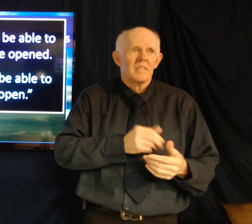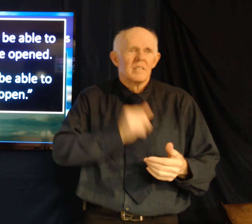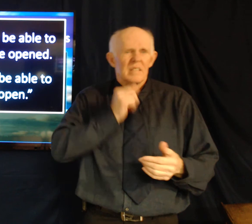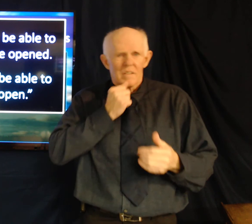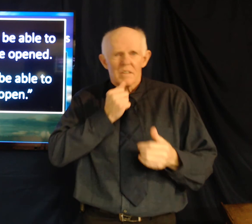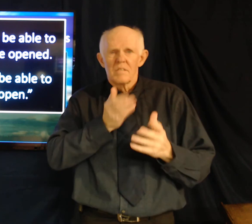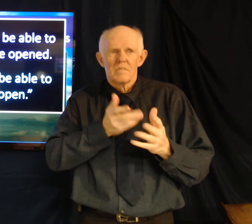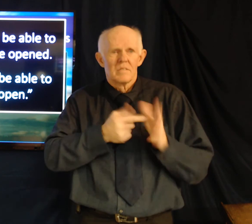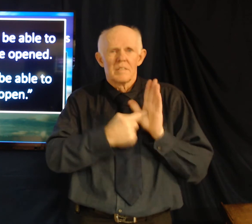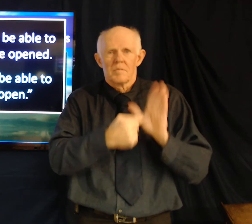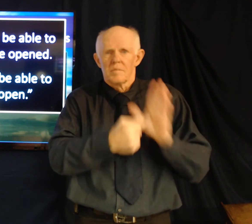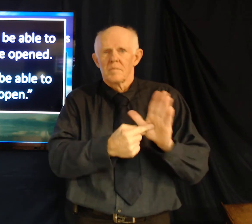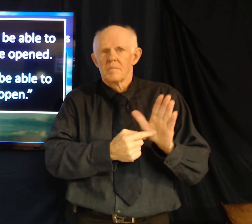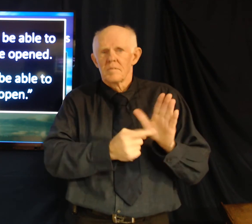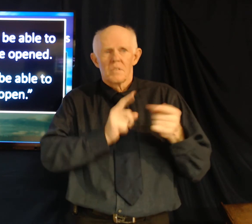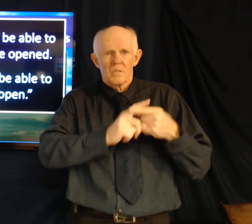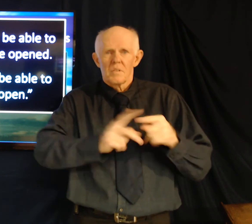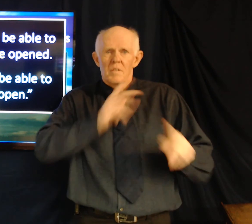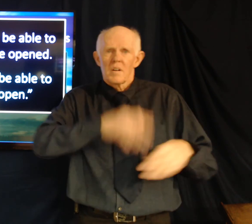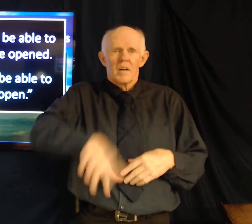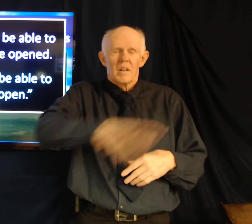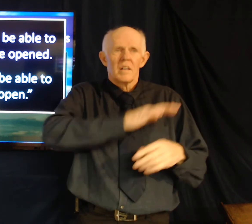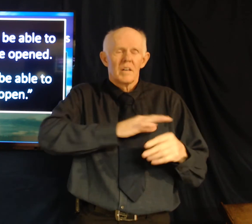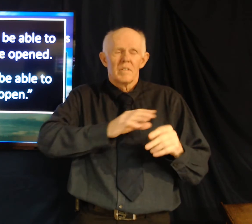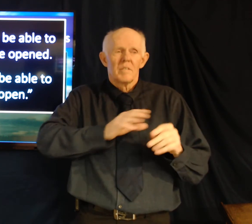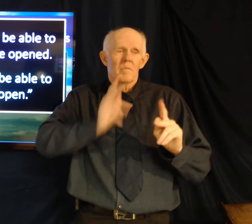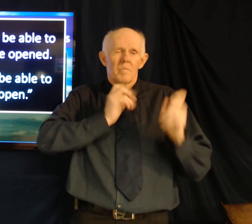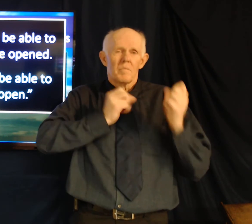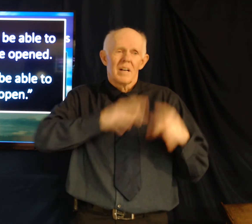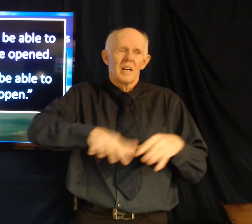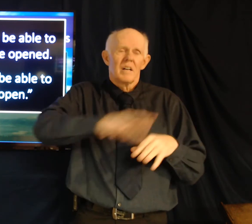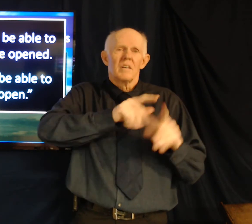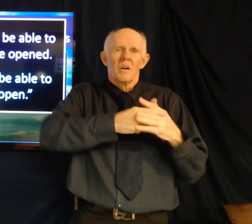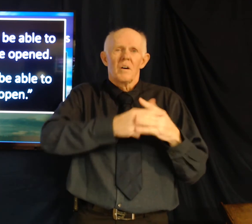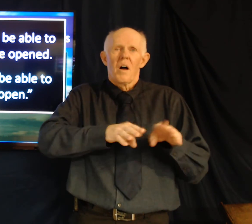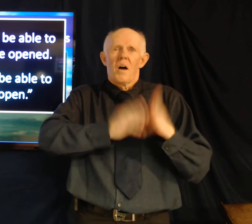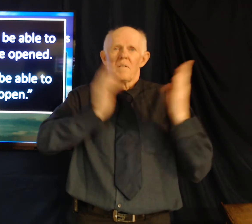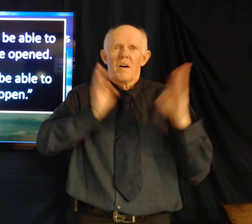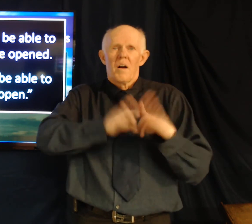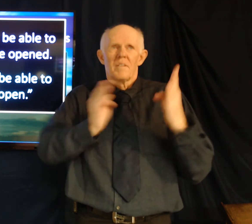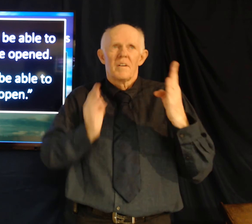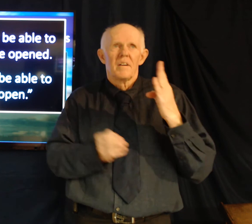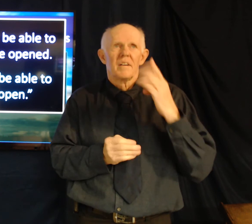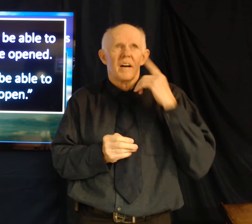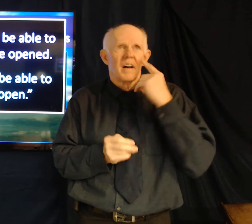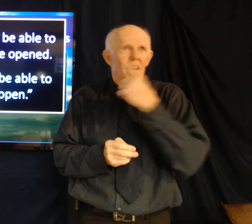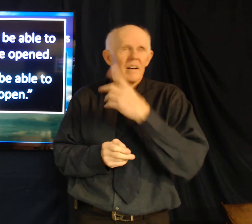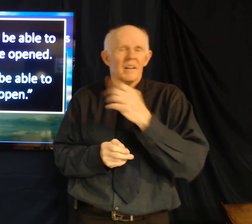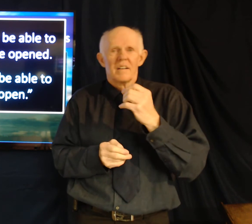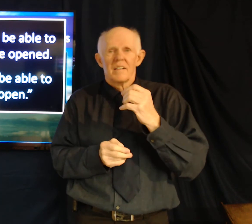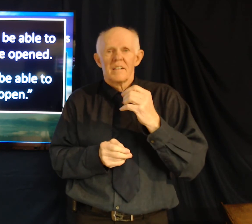us many people begin to open their eyes